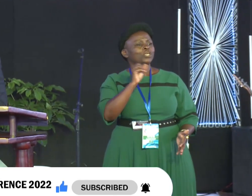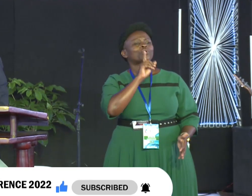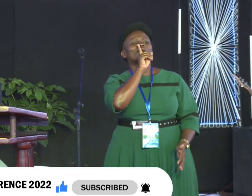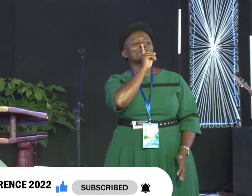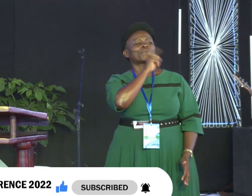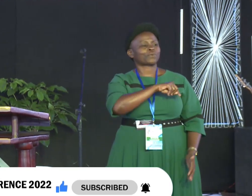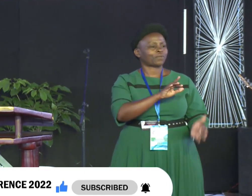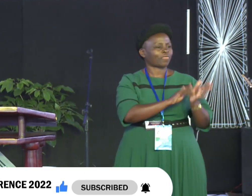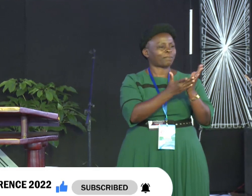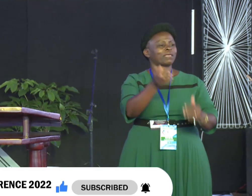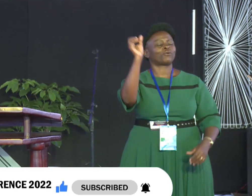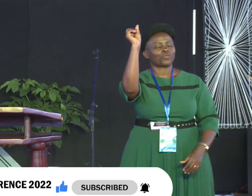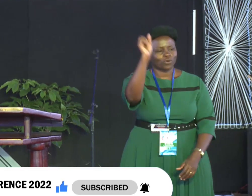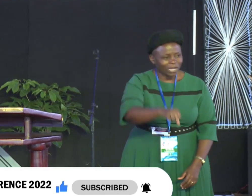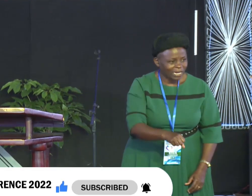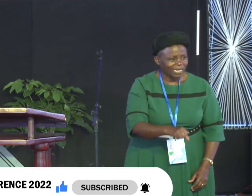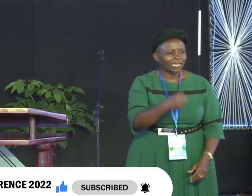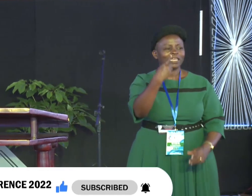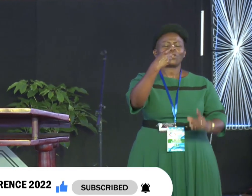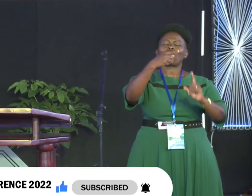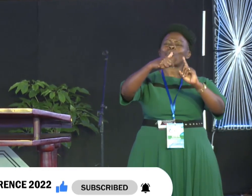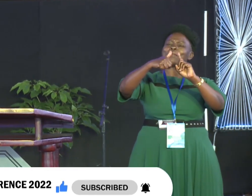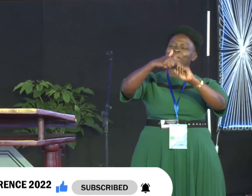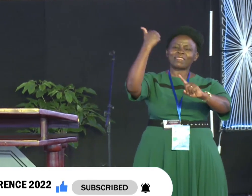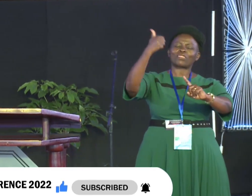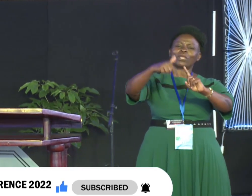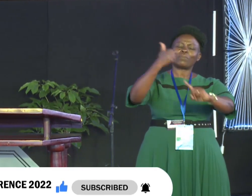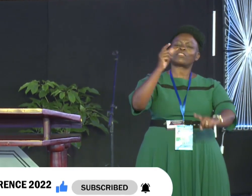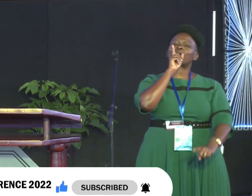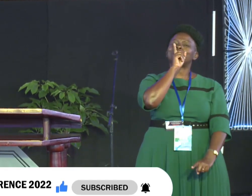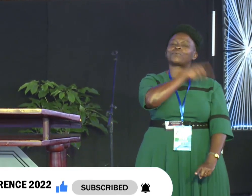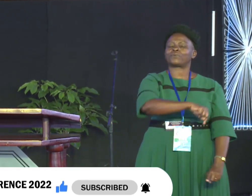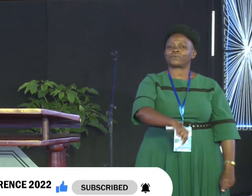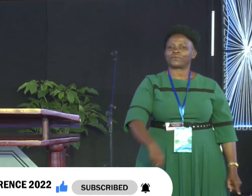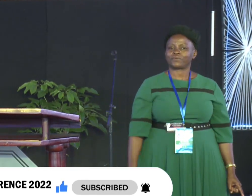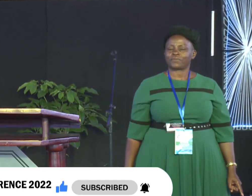40. You can finish the Bible in 1 month.